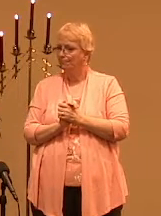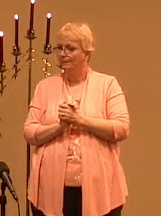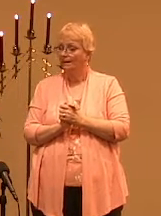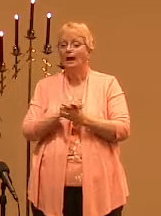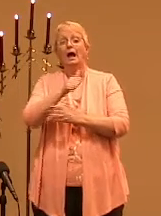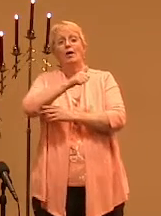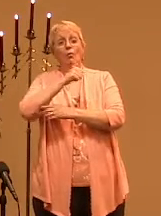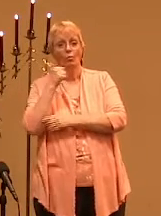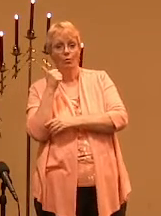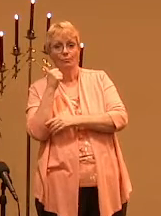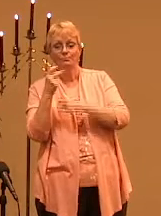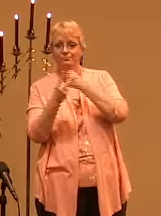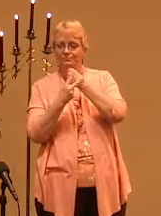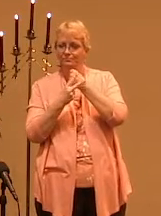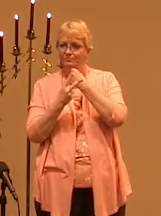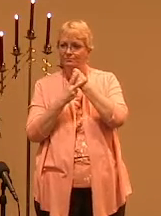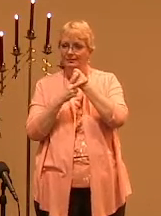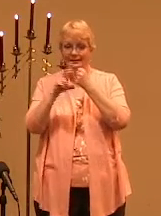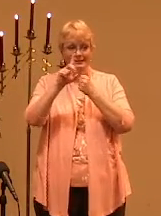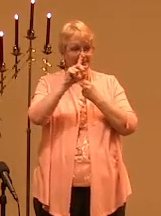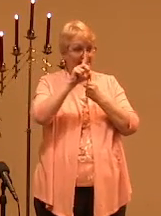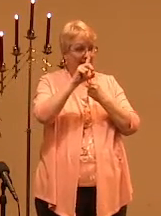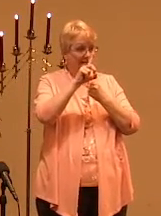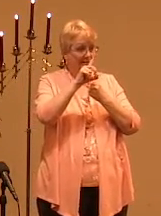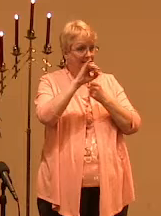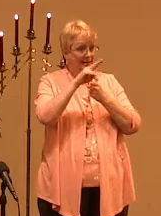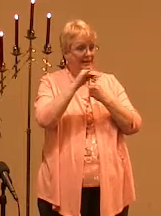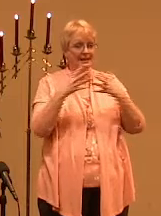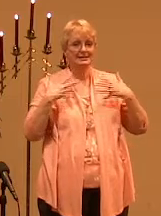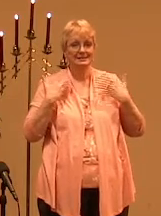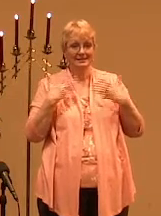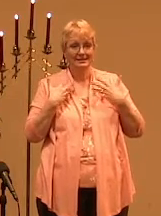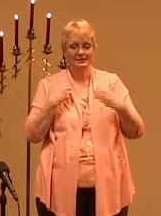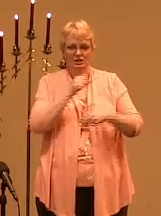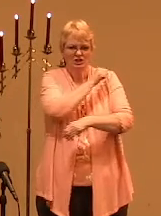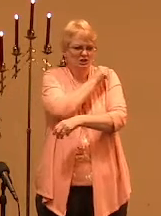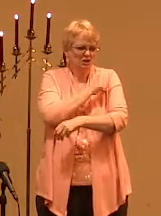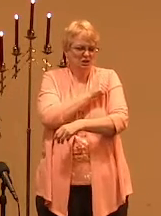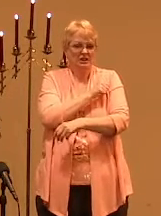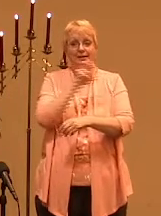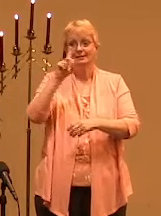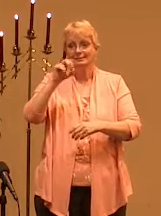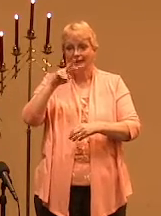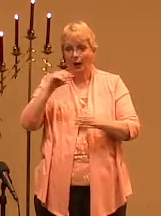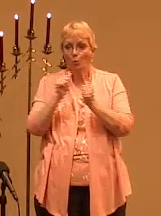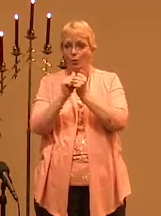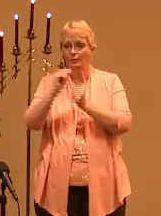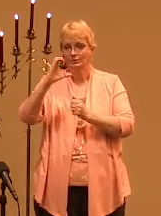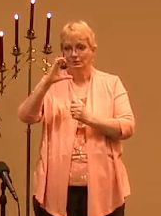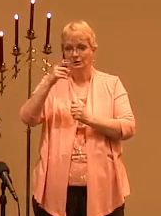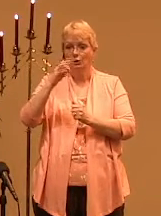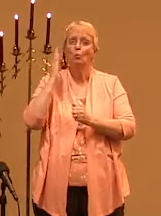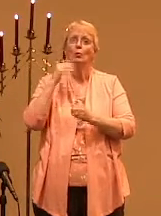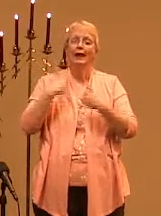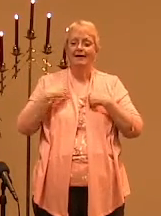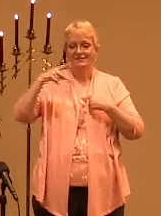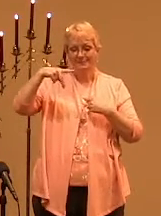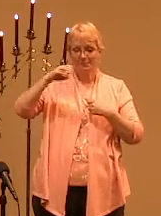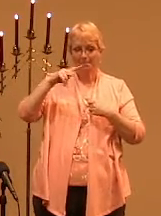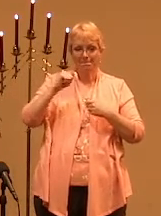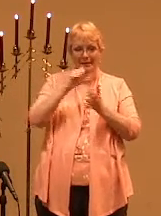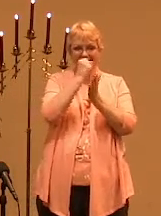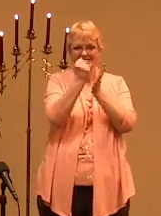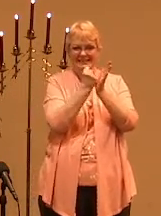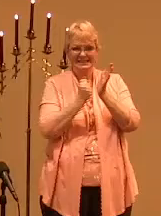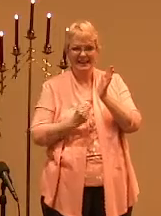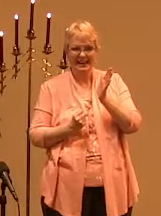And others, you know, keep Paul and Diane Young in prayer. Paul Young's recovering from rotator cuff surgery. Diane will be having a PET scan to